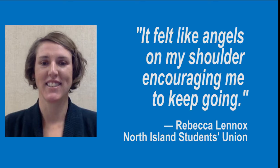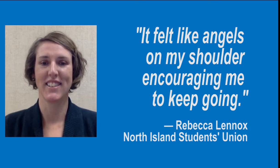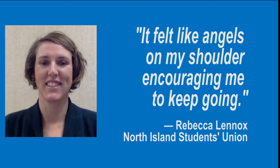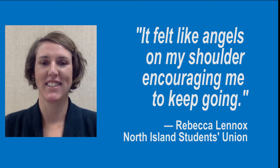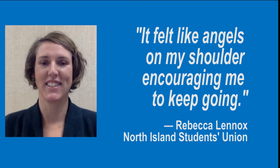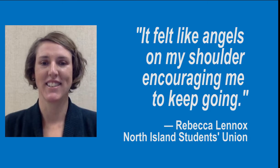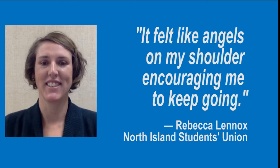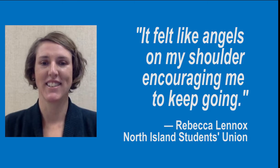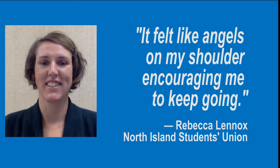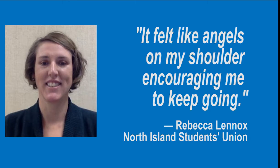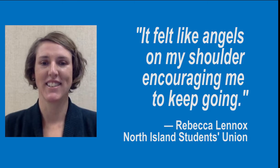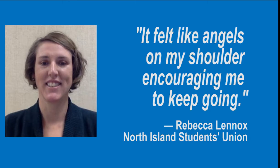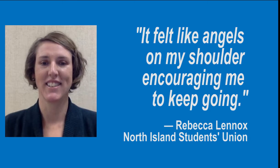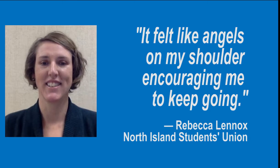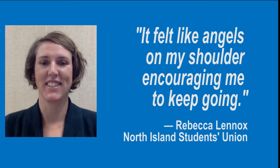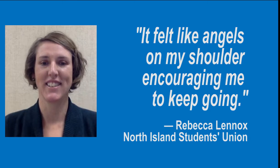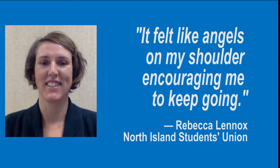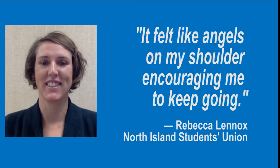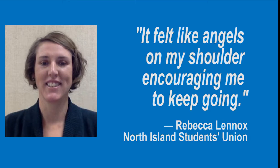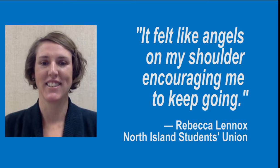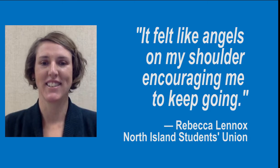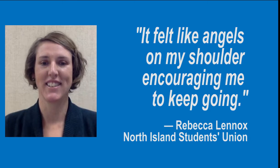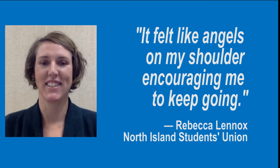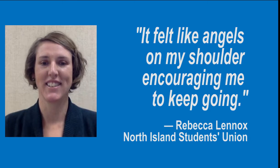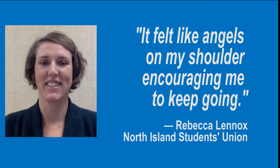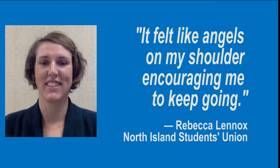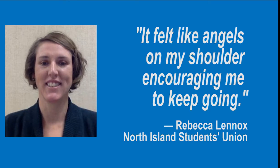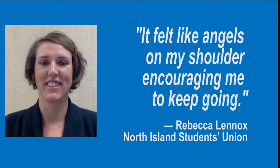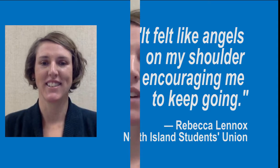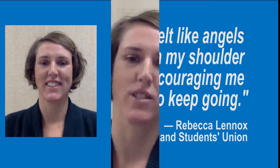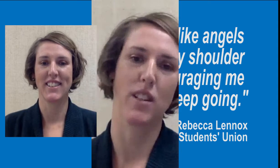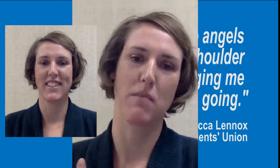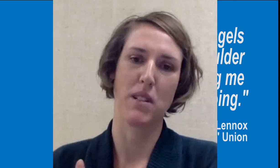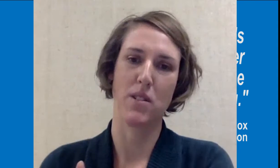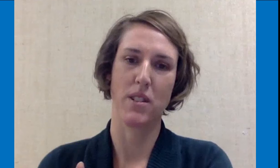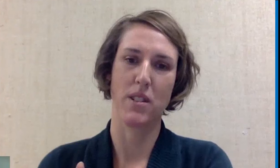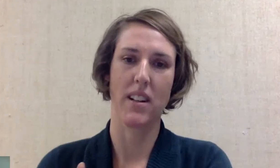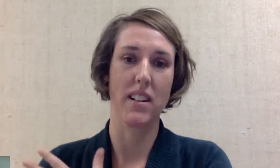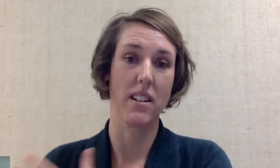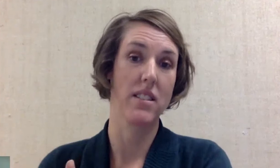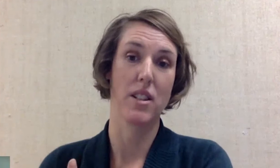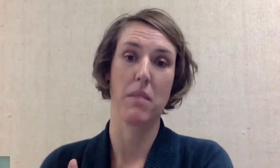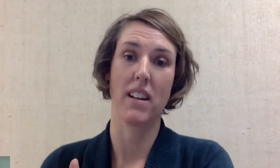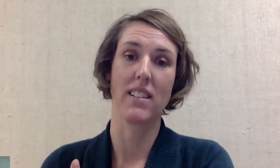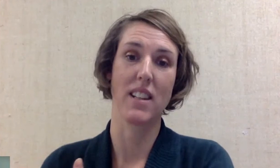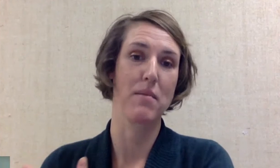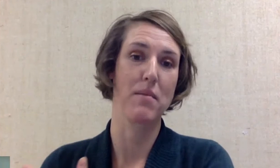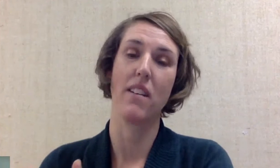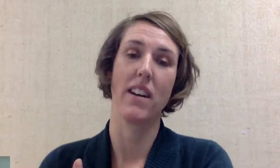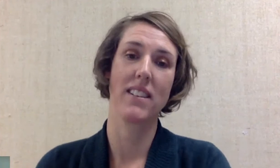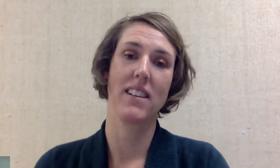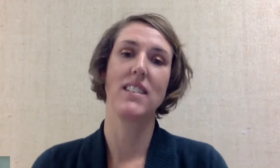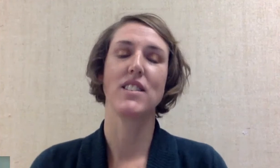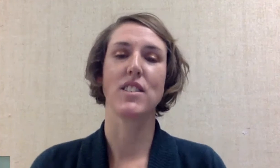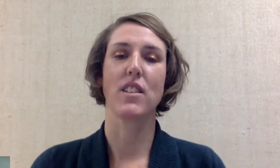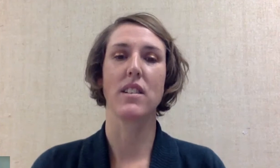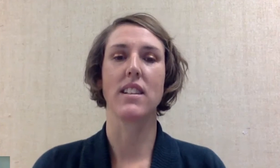it felt like sort of angels on my shoulder encouraging me to keep going. So in the